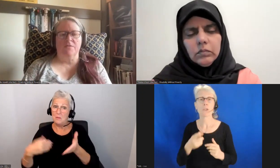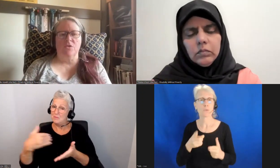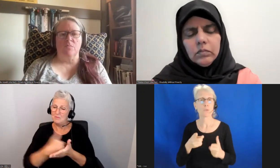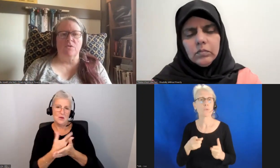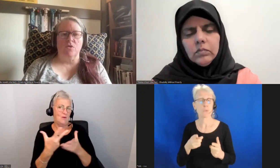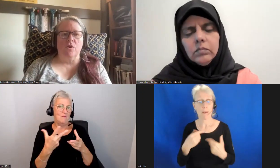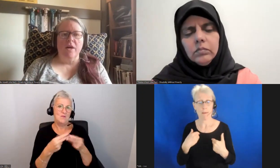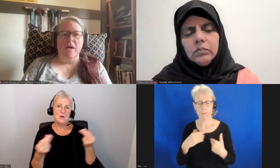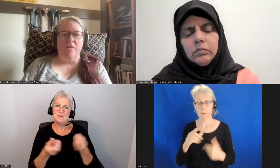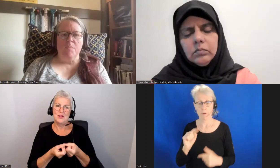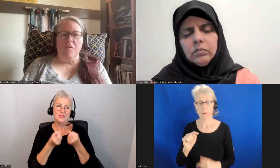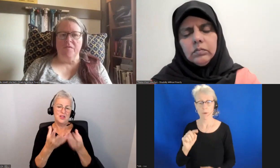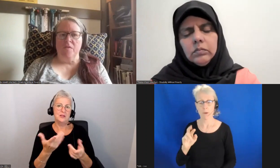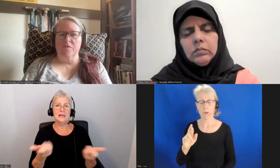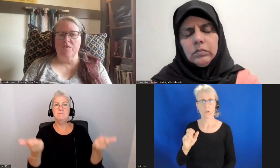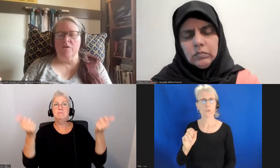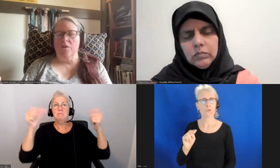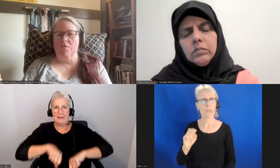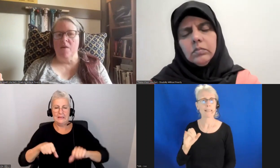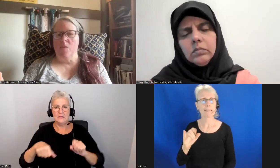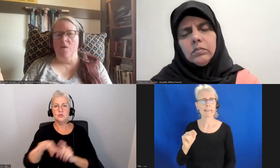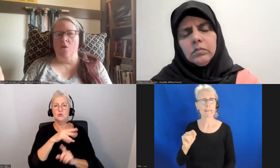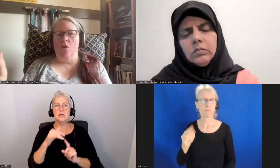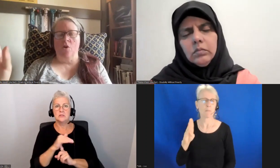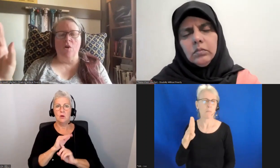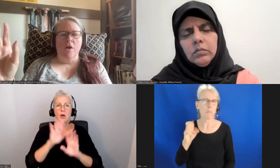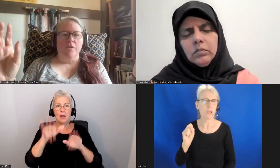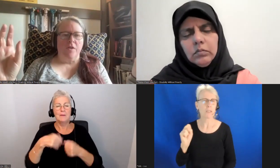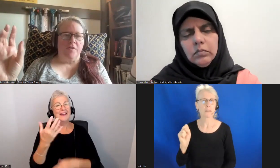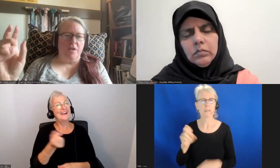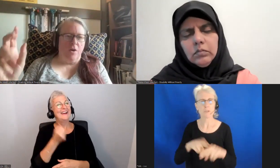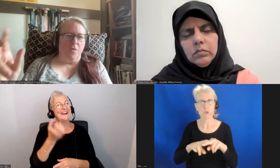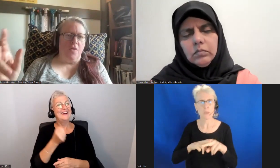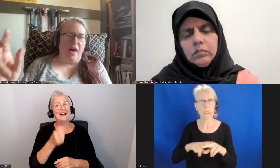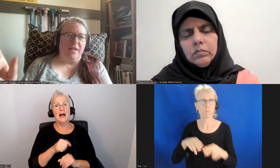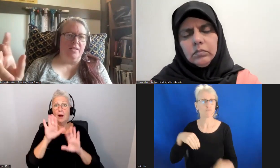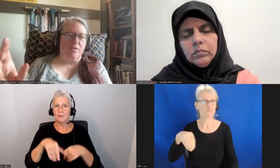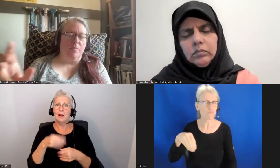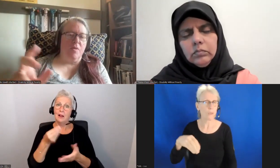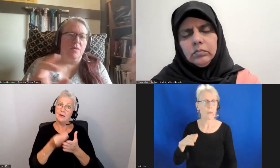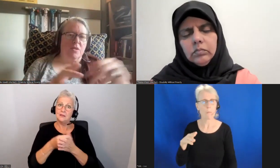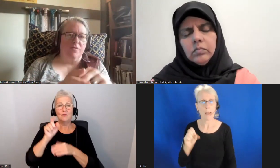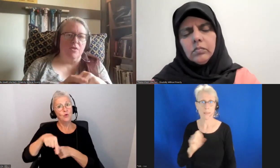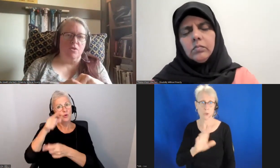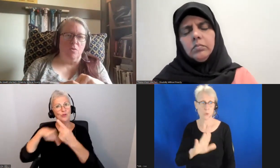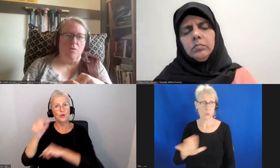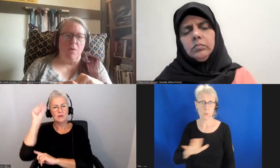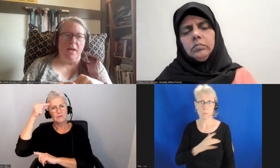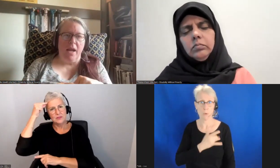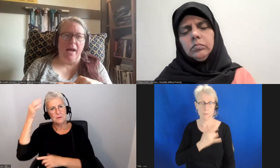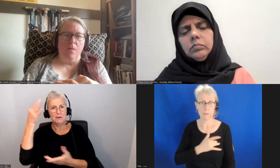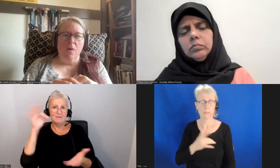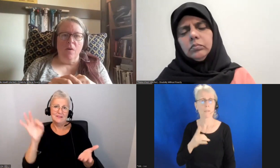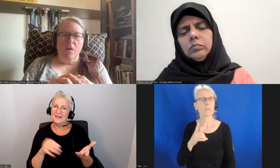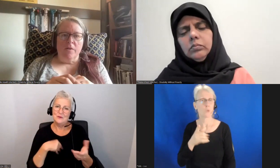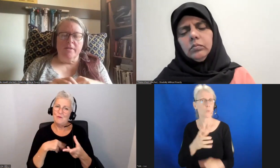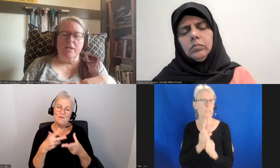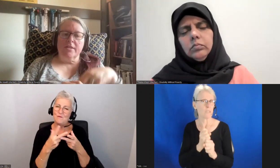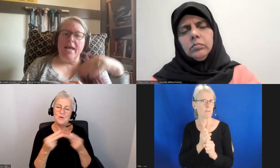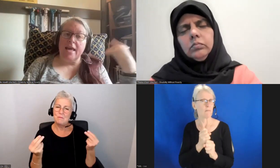transit pass of some sort in the province that you're in, that is something that's given to you right